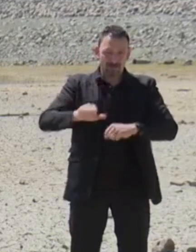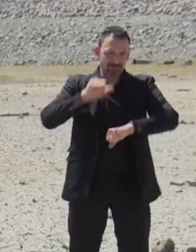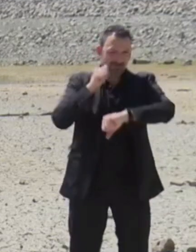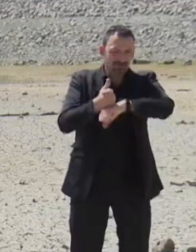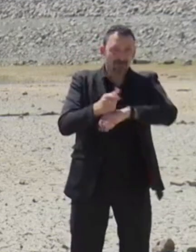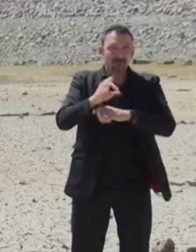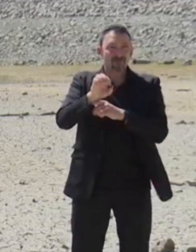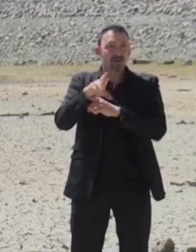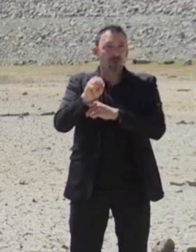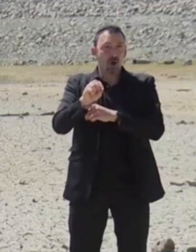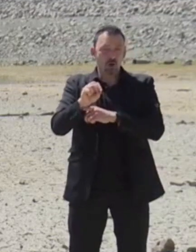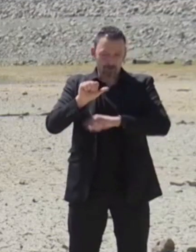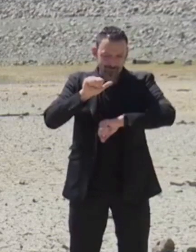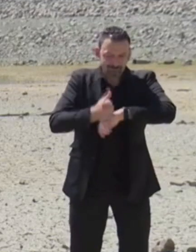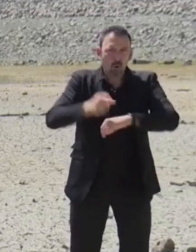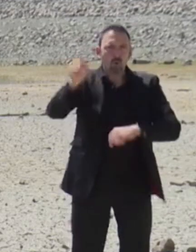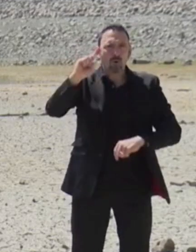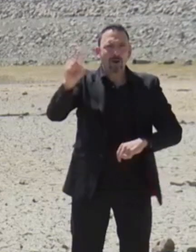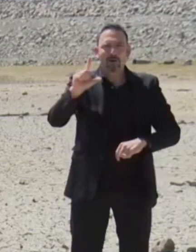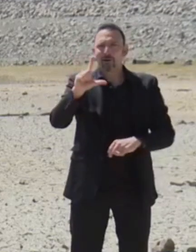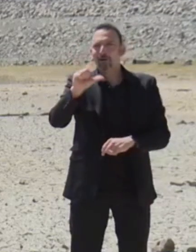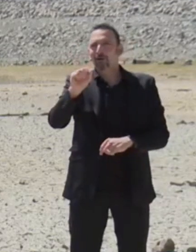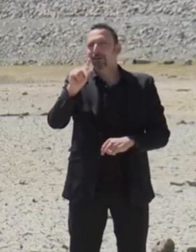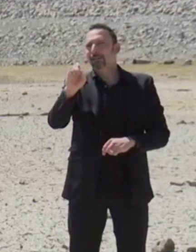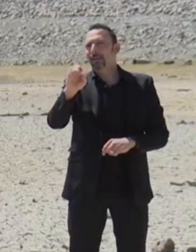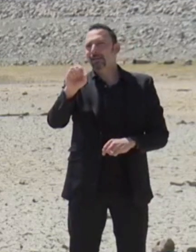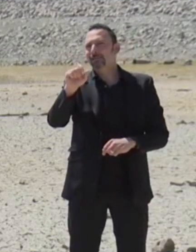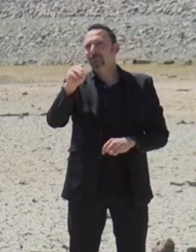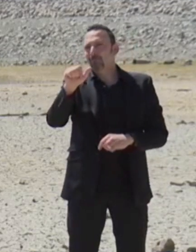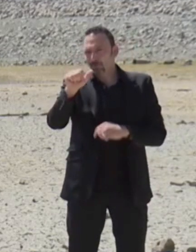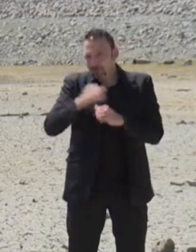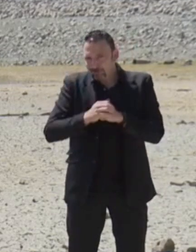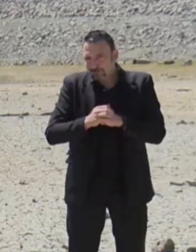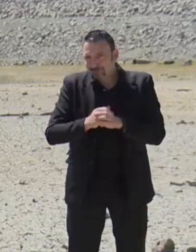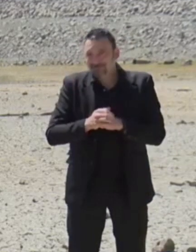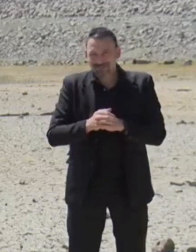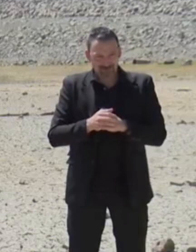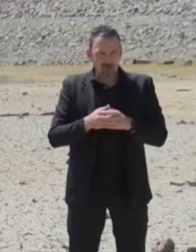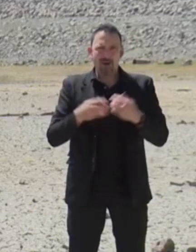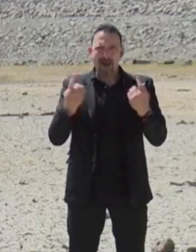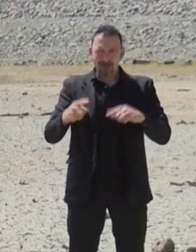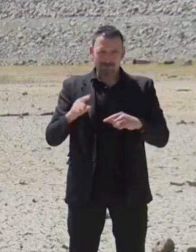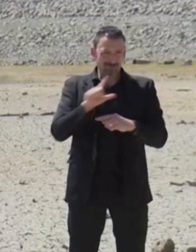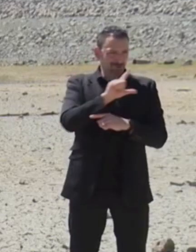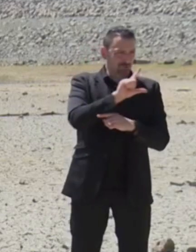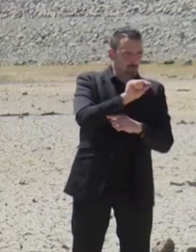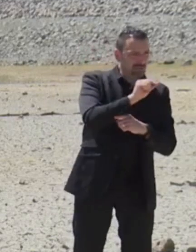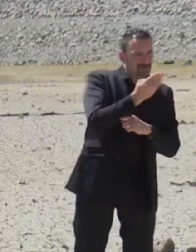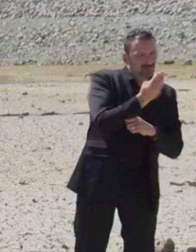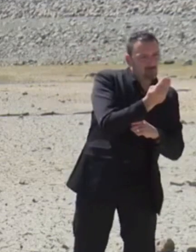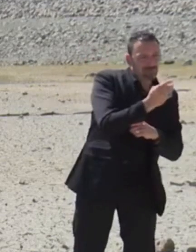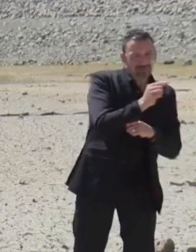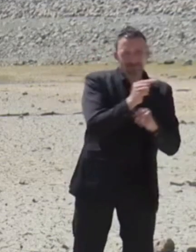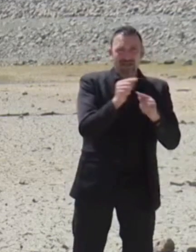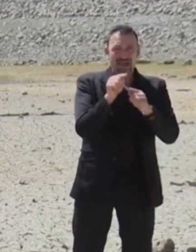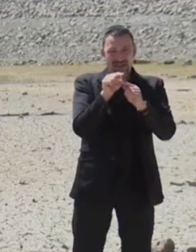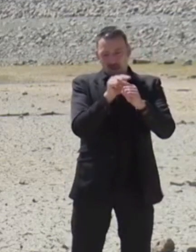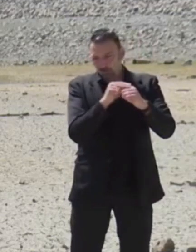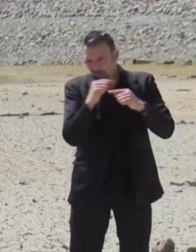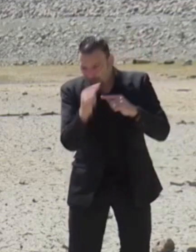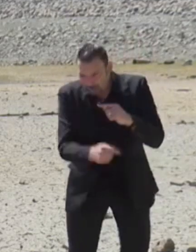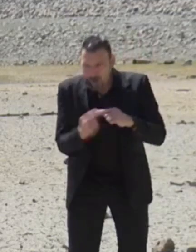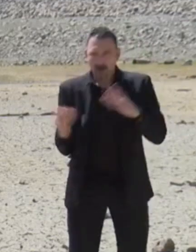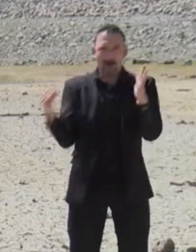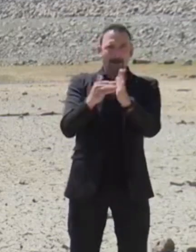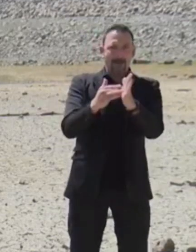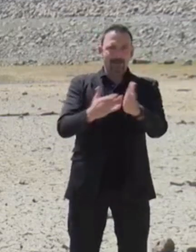was Lake Mendocino in that period of time, 2013-2014. So we're coming full circle, and we got to do more. The reality is,